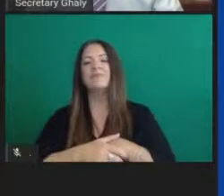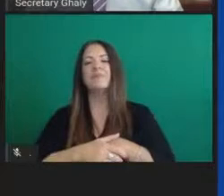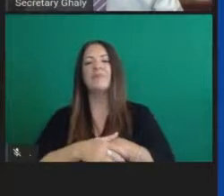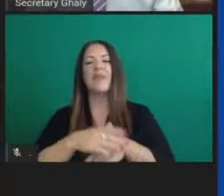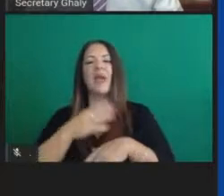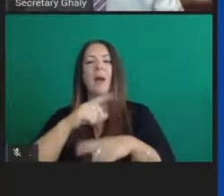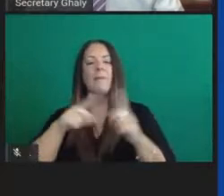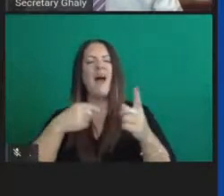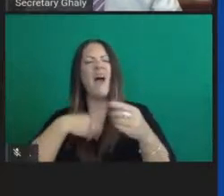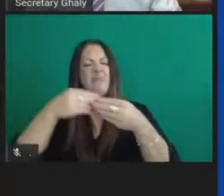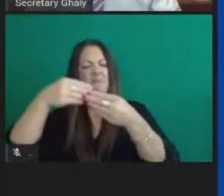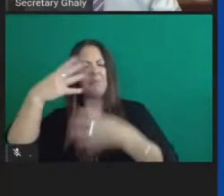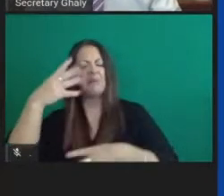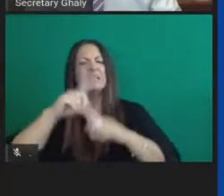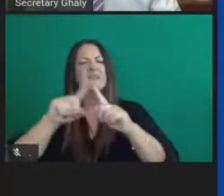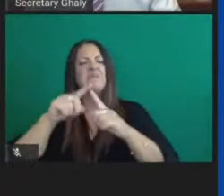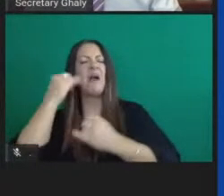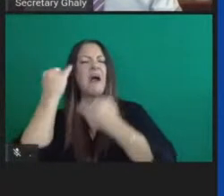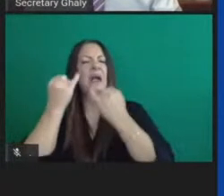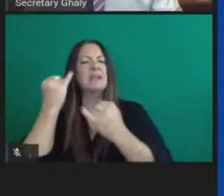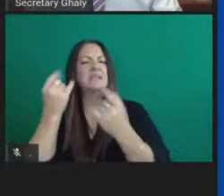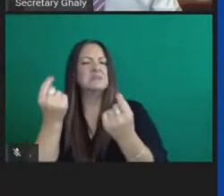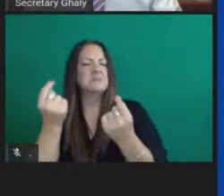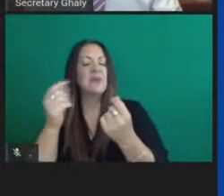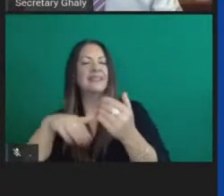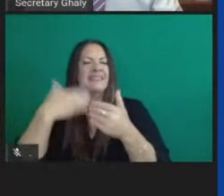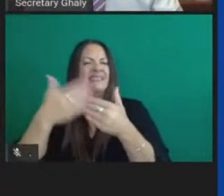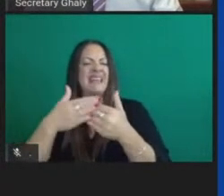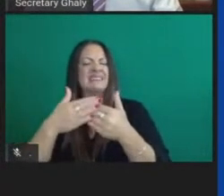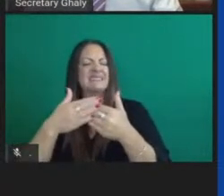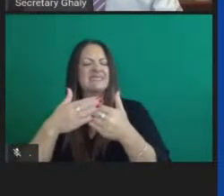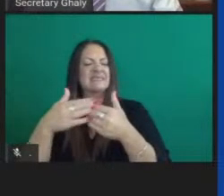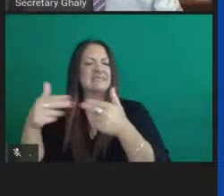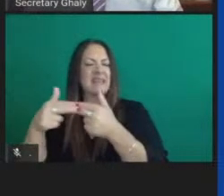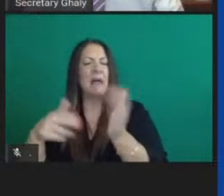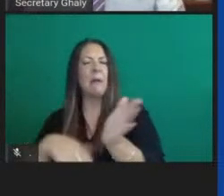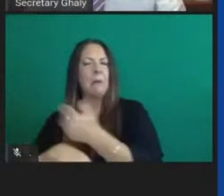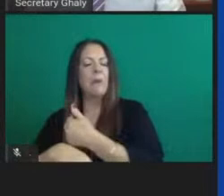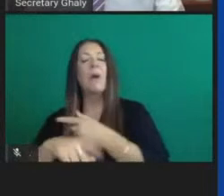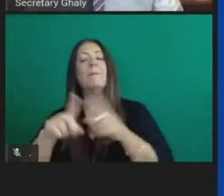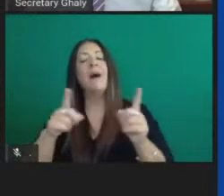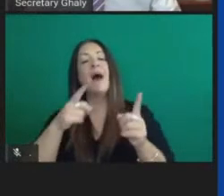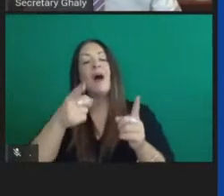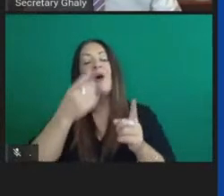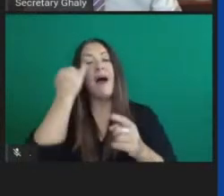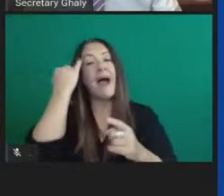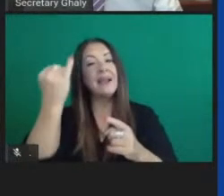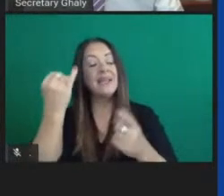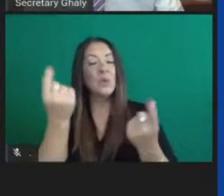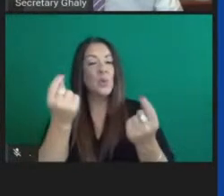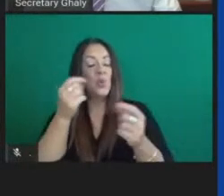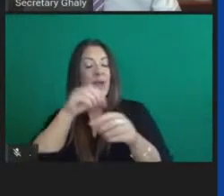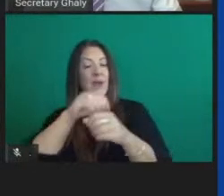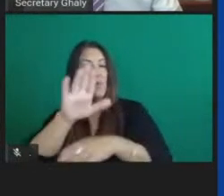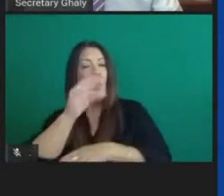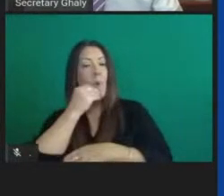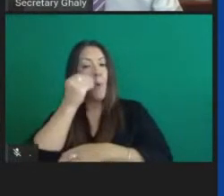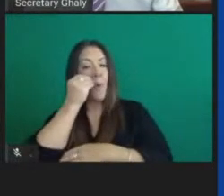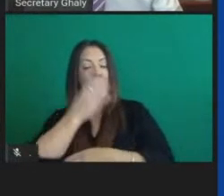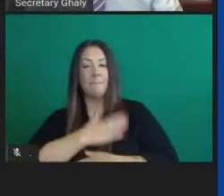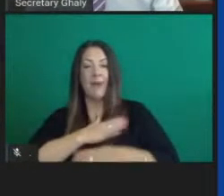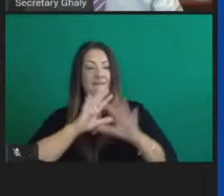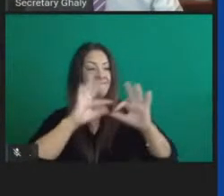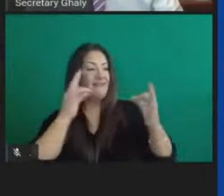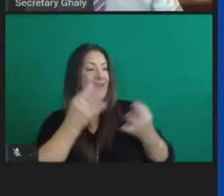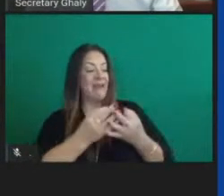to celebrate Halloween. We'll get to those on the next slide, but really celebrating at home, here are some fun ideas. My family's certainly